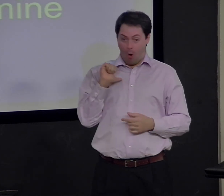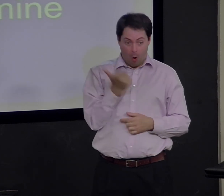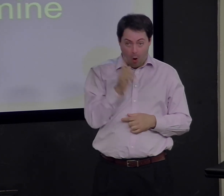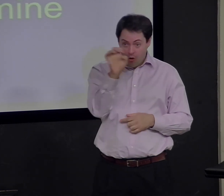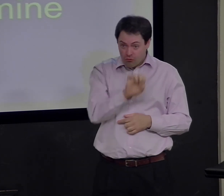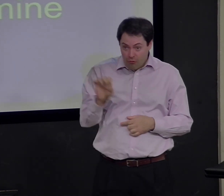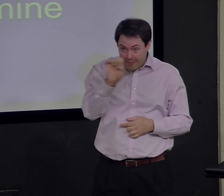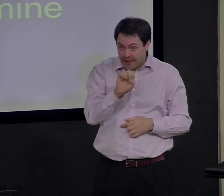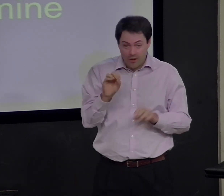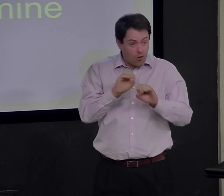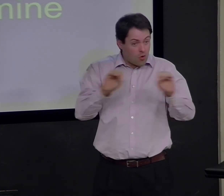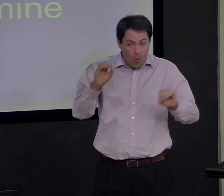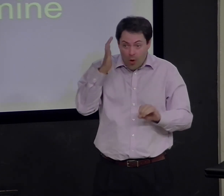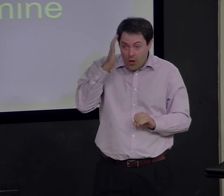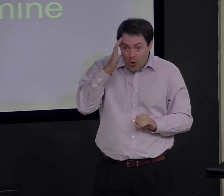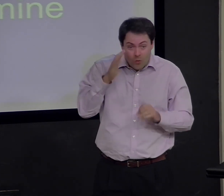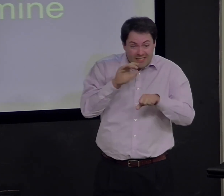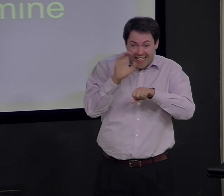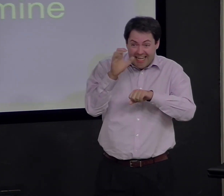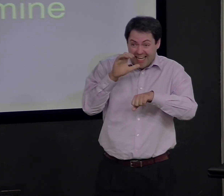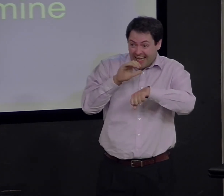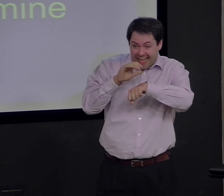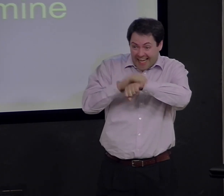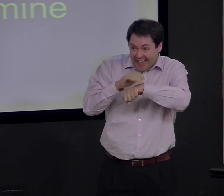history in the moment. You know, if